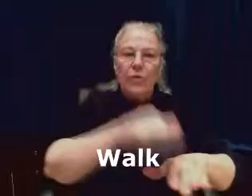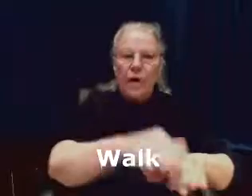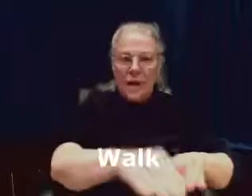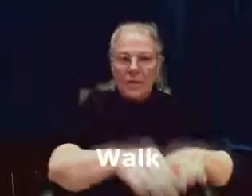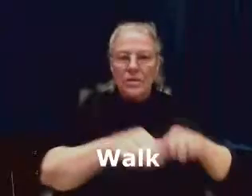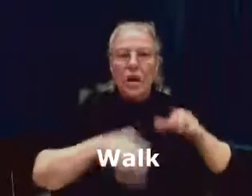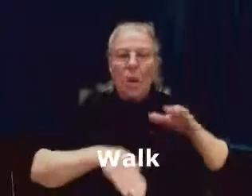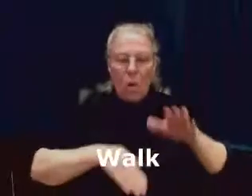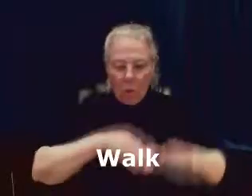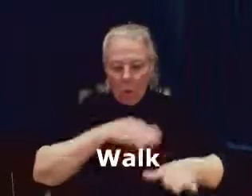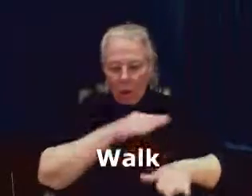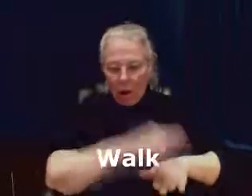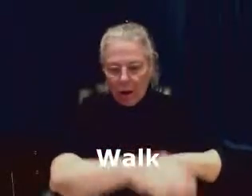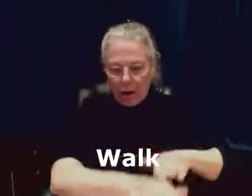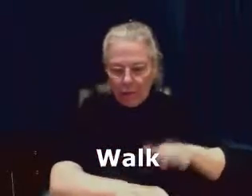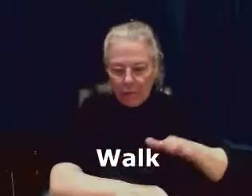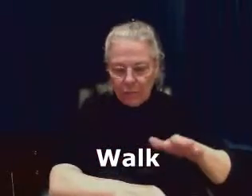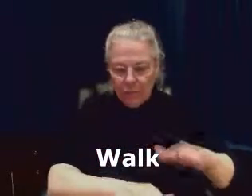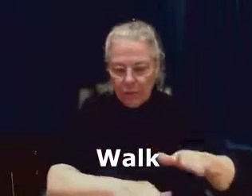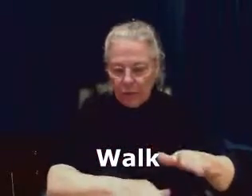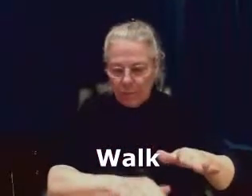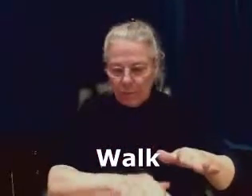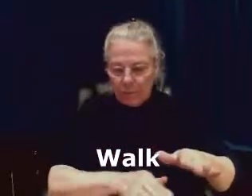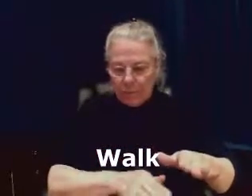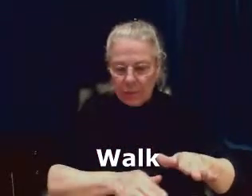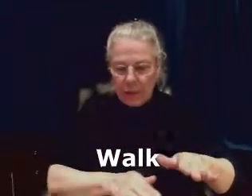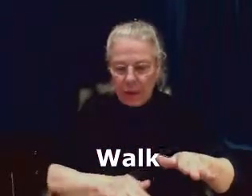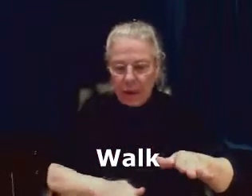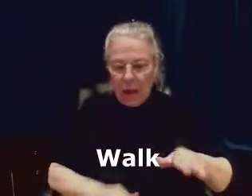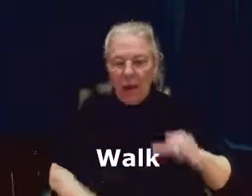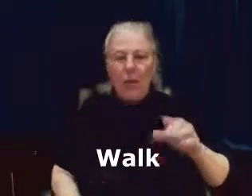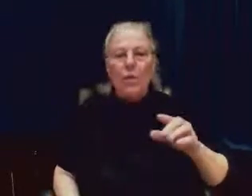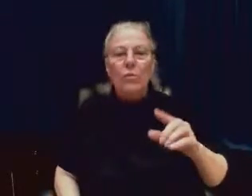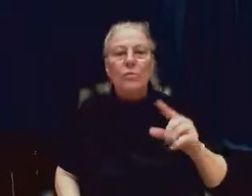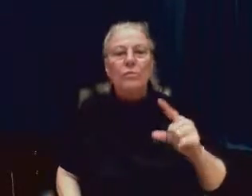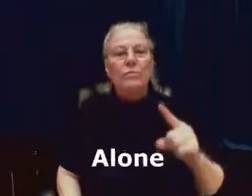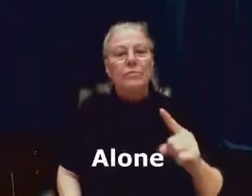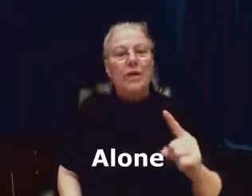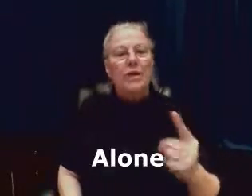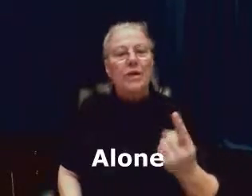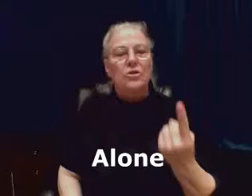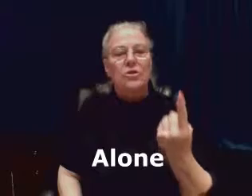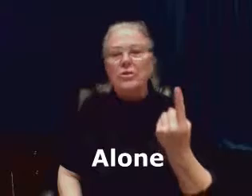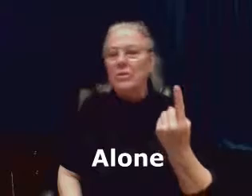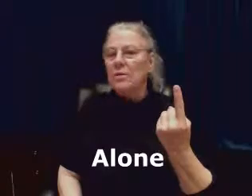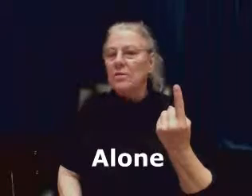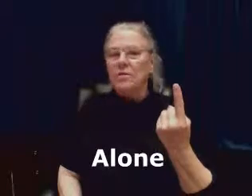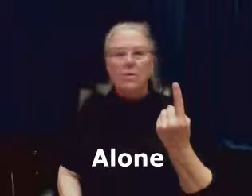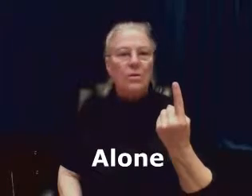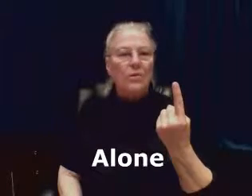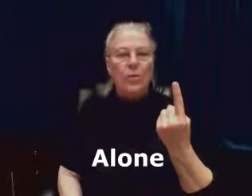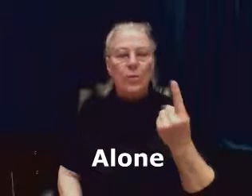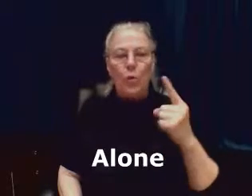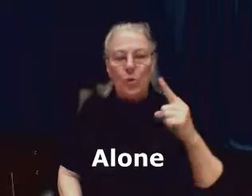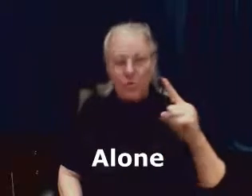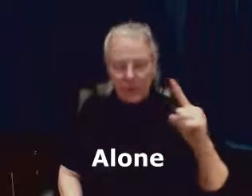of your hands. Walk. Alone, and that's just a little circle of your pointer